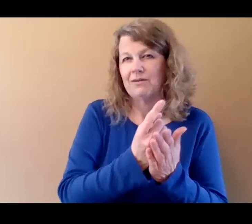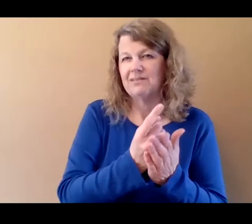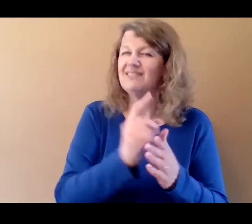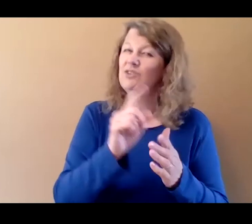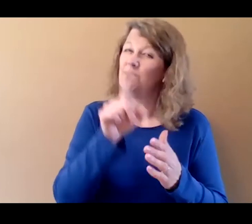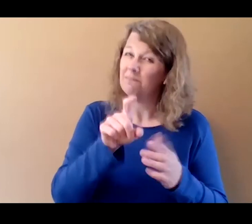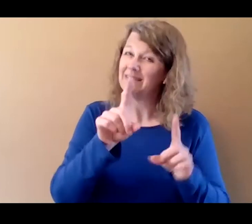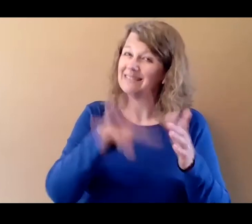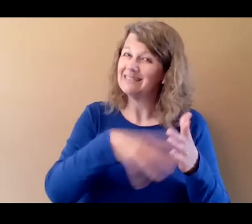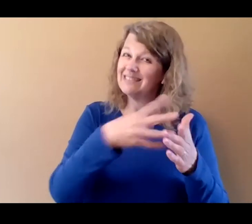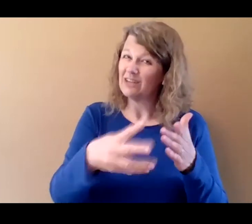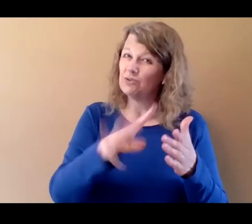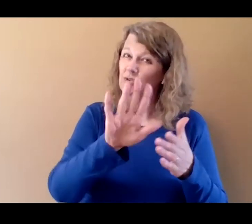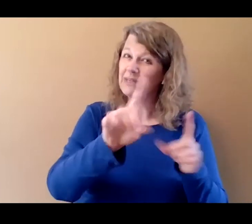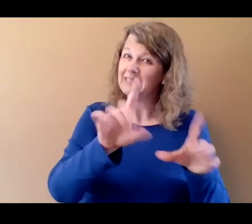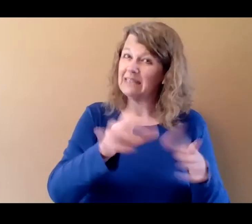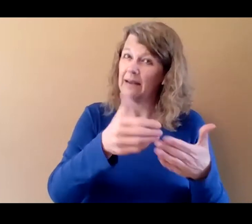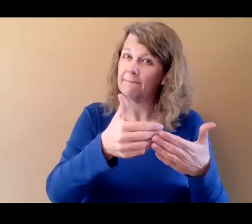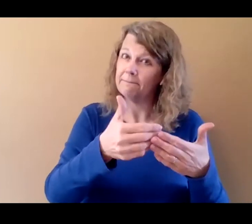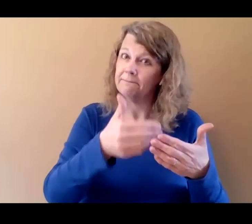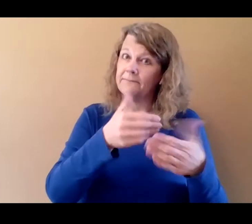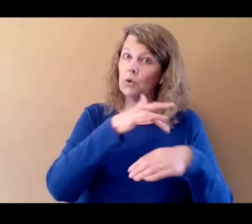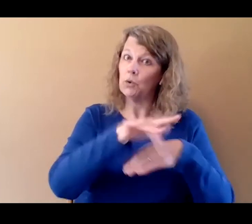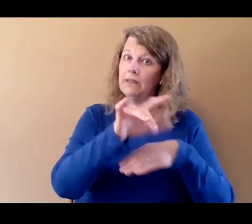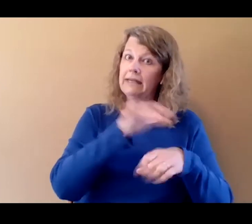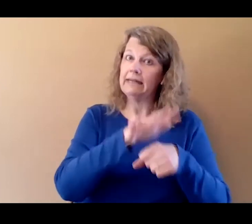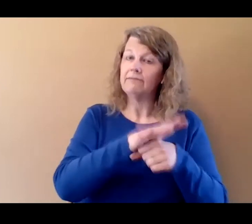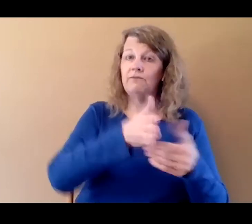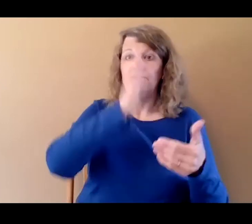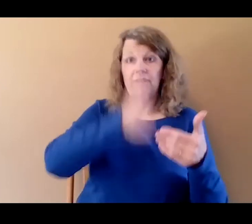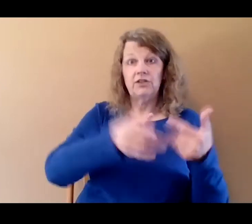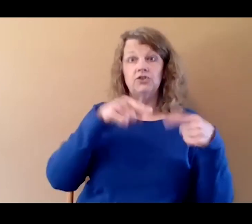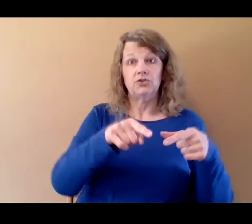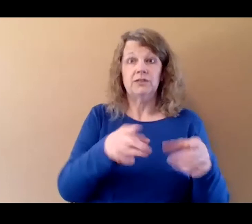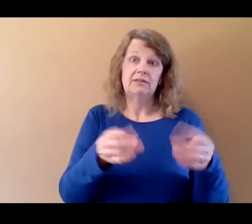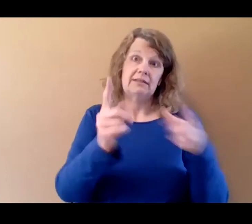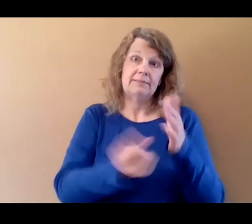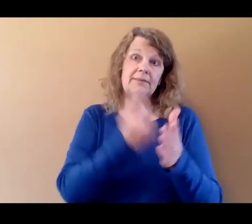need to schedule your exam early enough to finish within the time period.